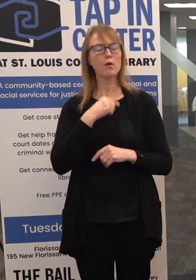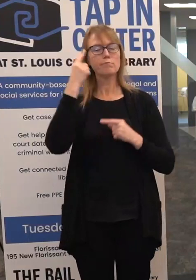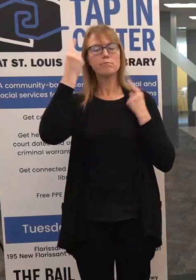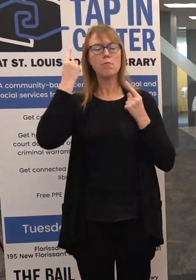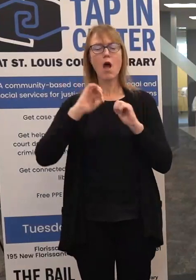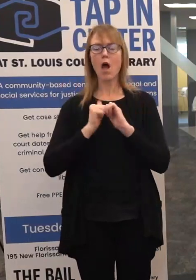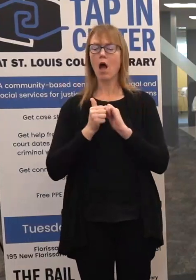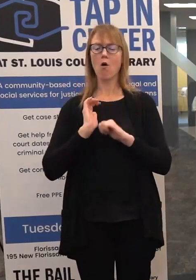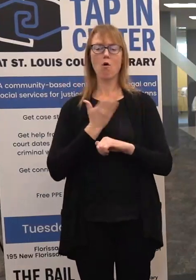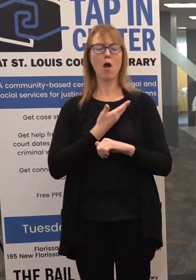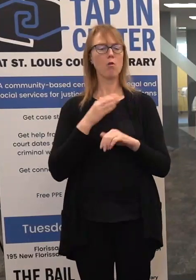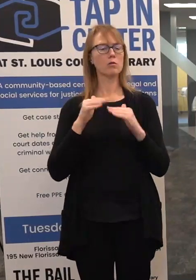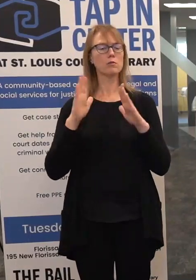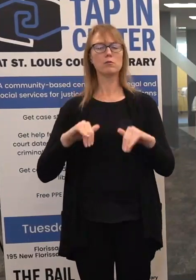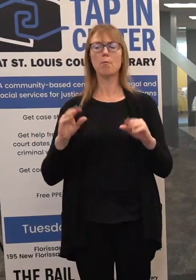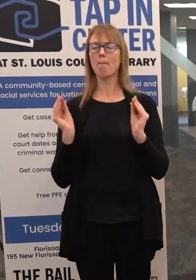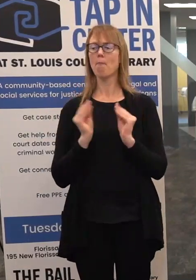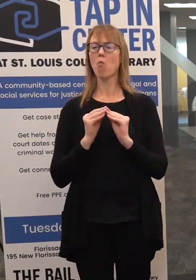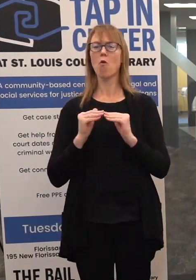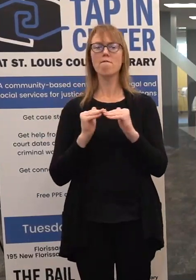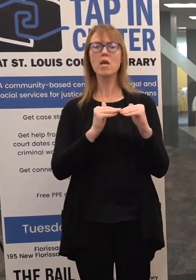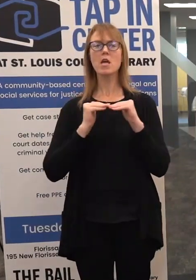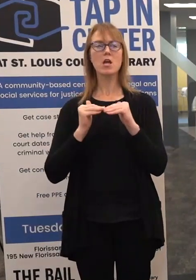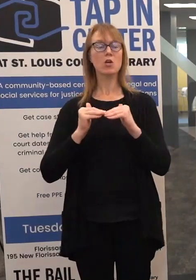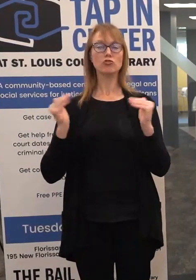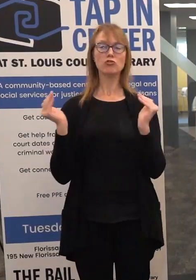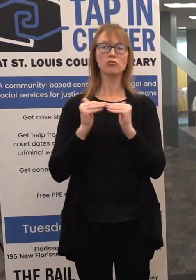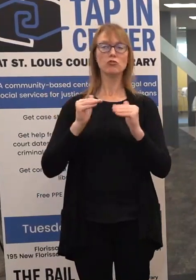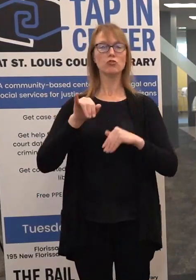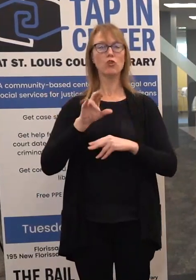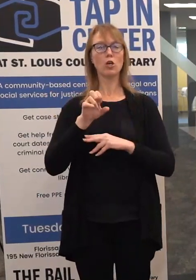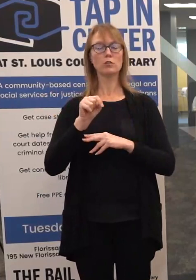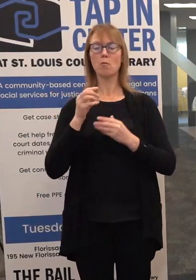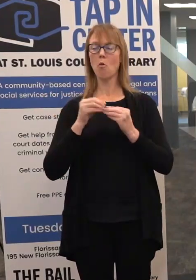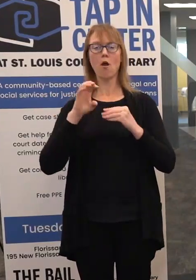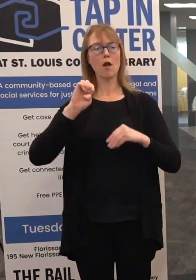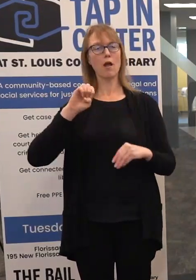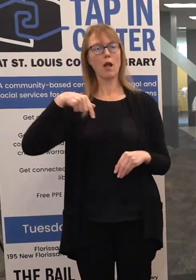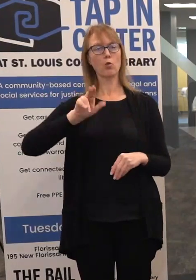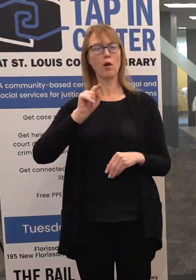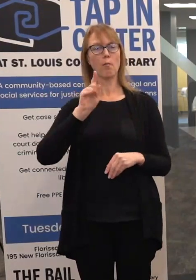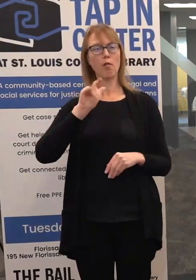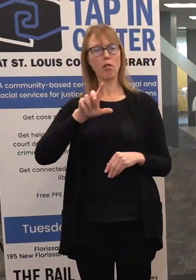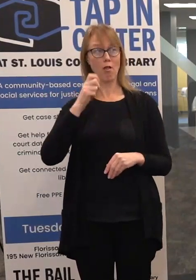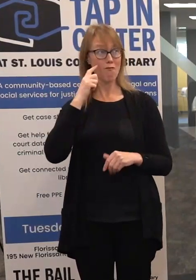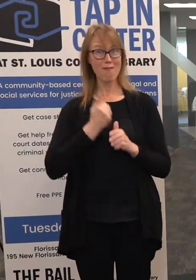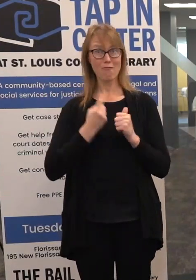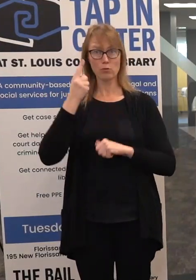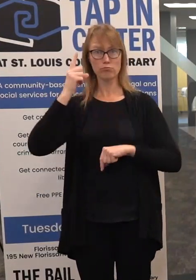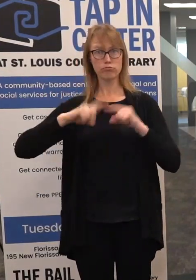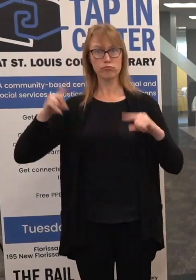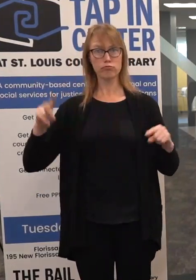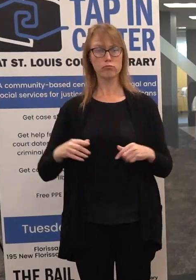that it's more fair, and it's more just, and it's more equitable for everyone. Those strategies include a